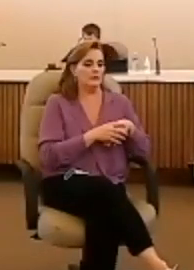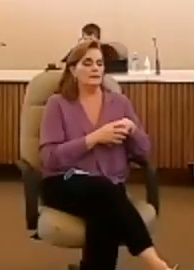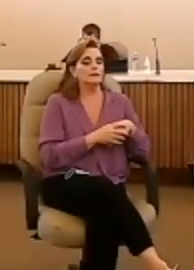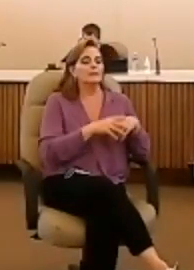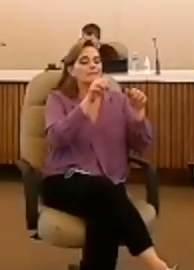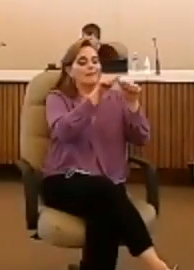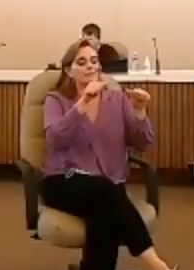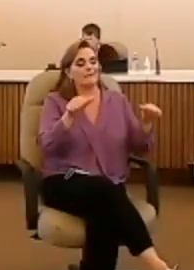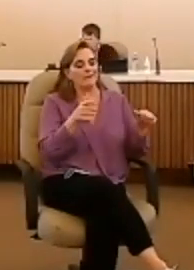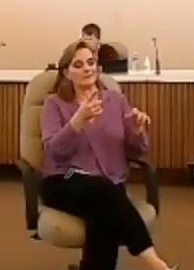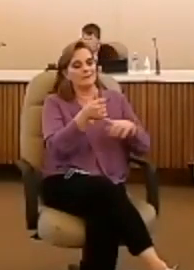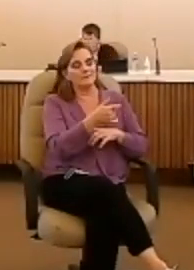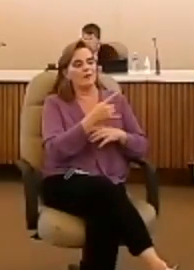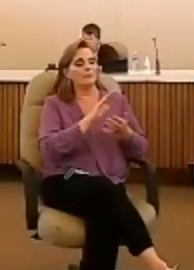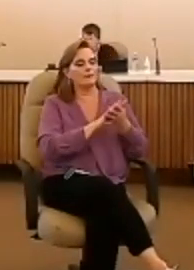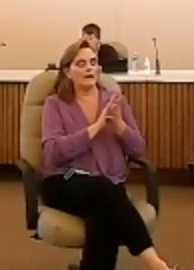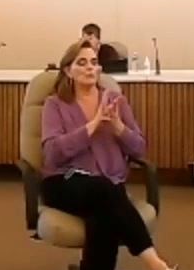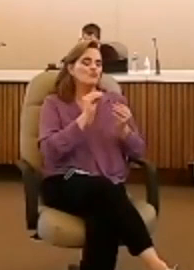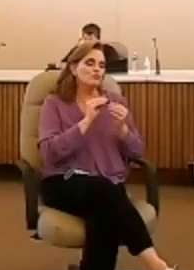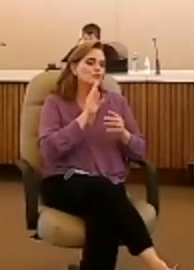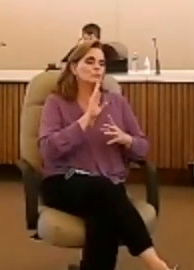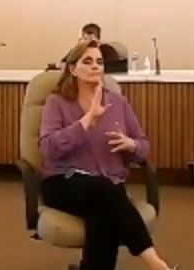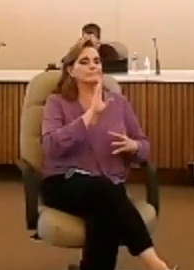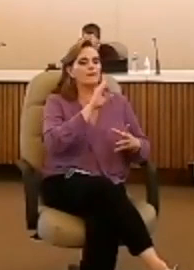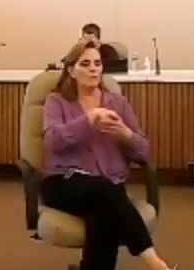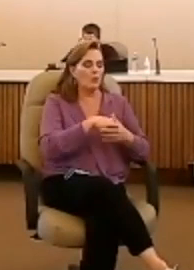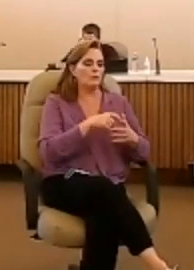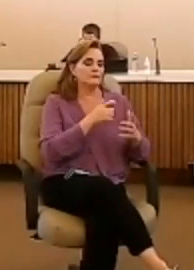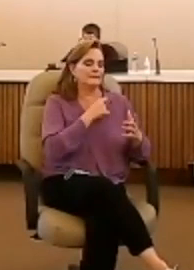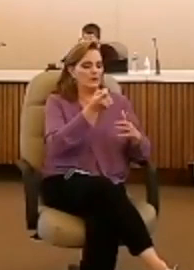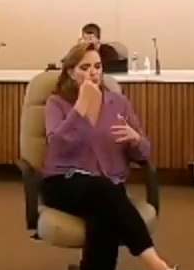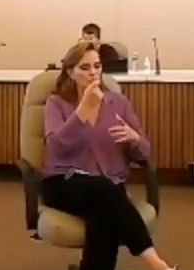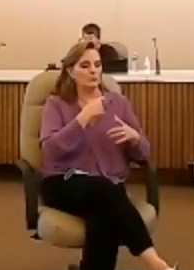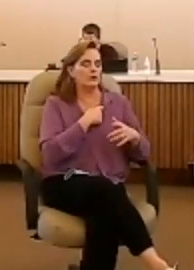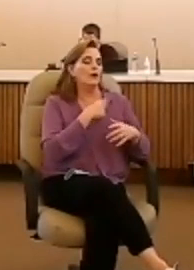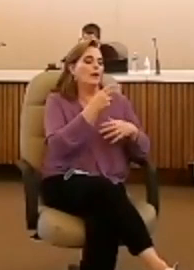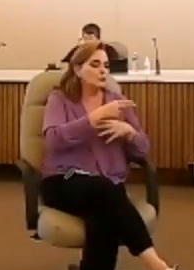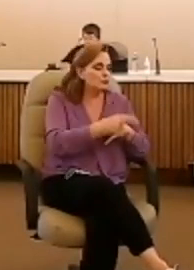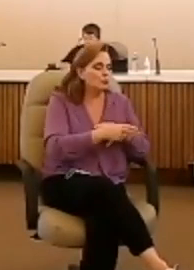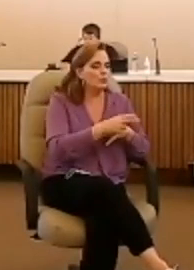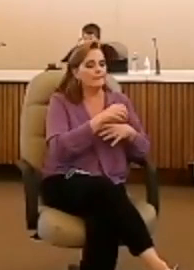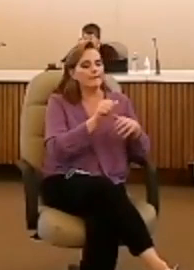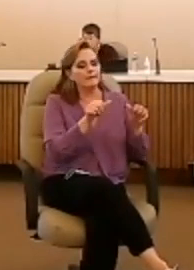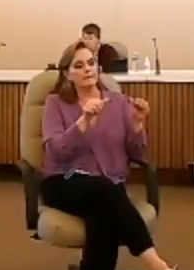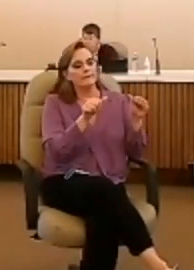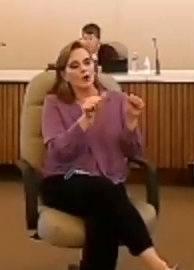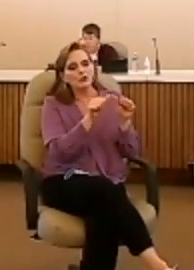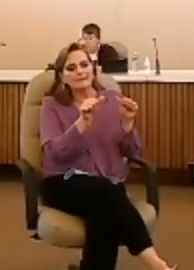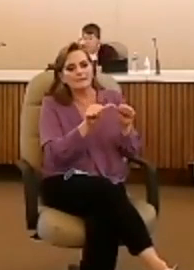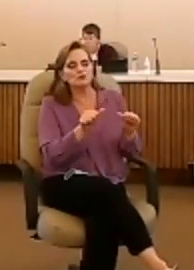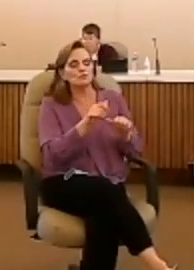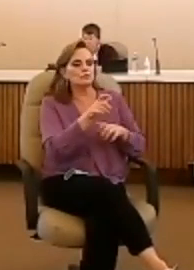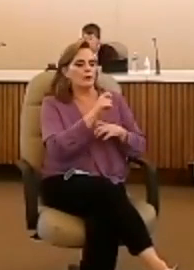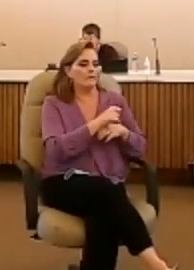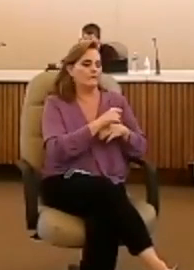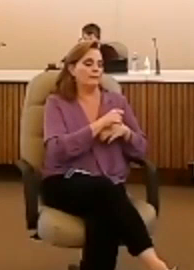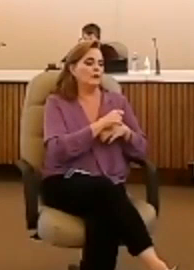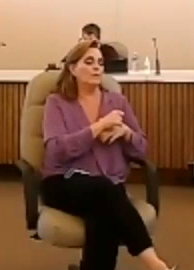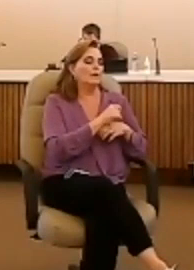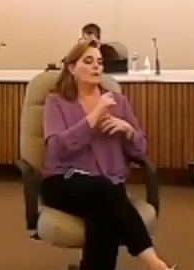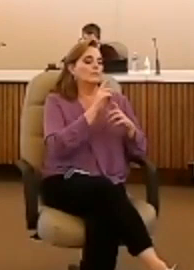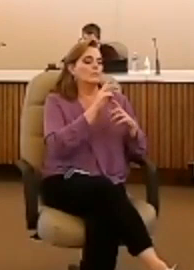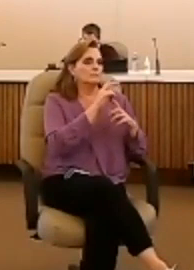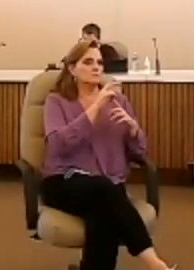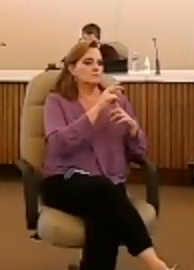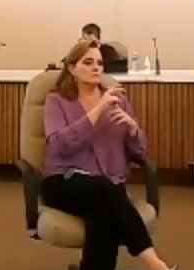more involved in, understanding the massing of the site and the historic architecture of the existing Riverwood building,